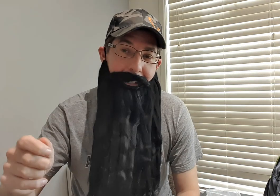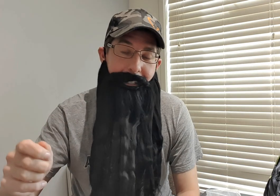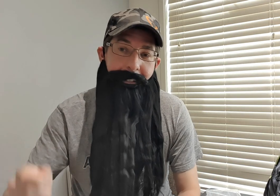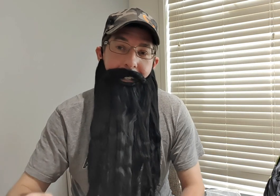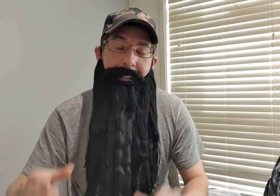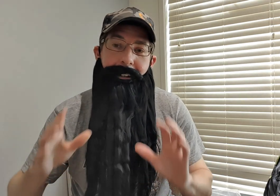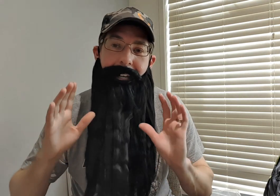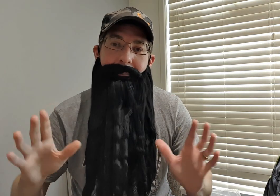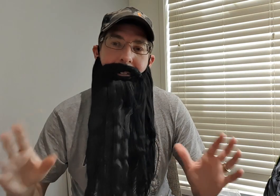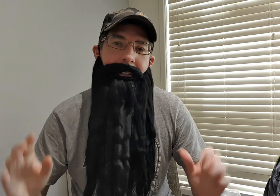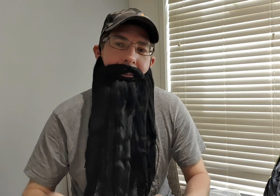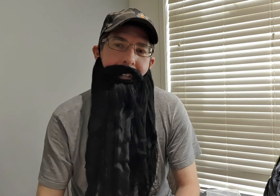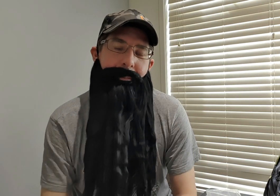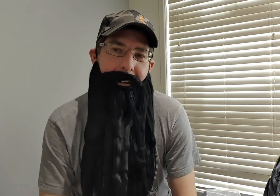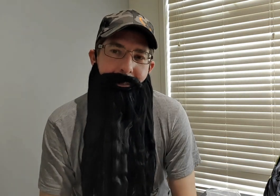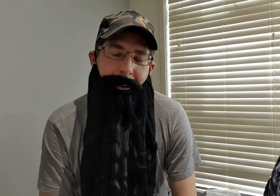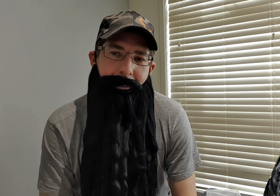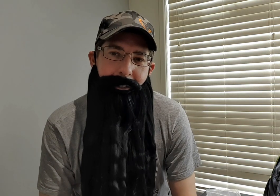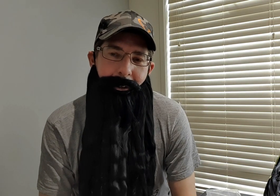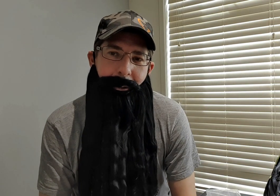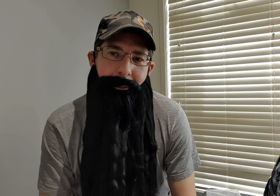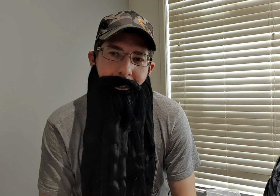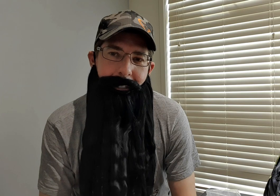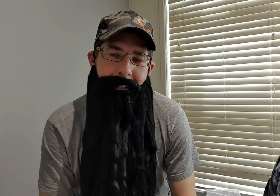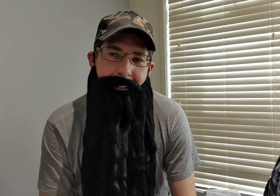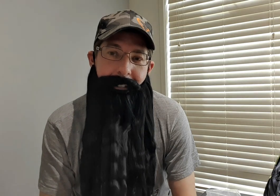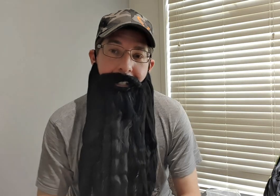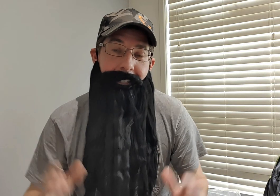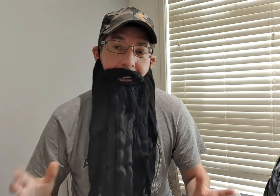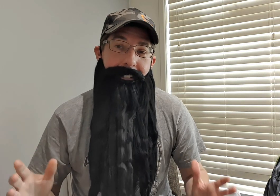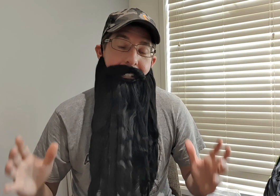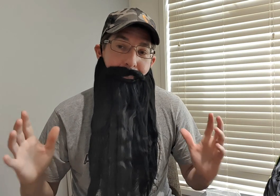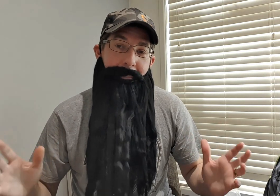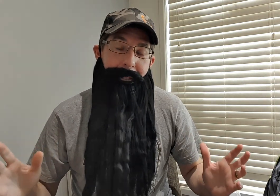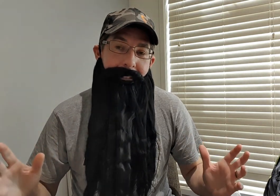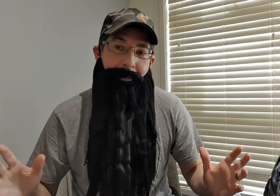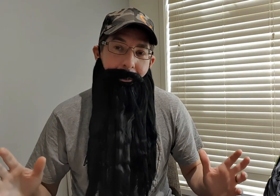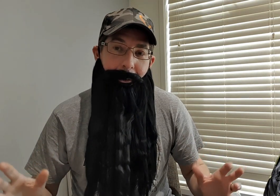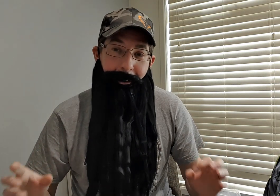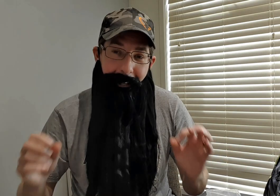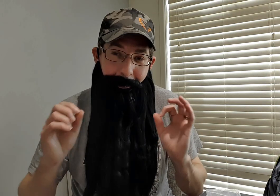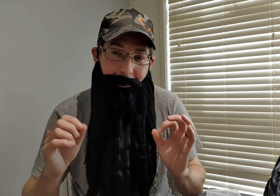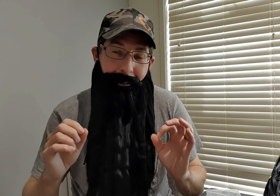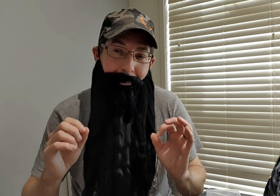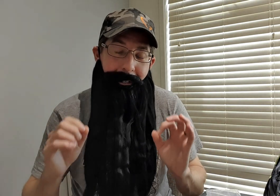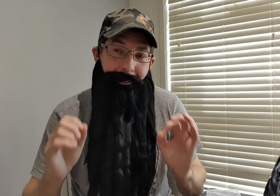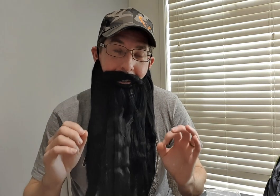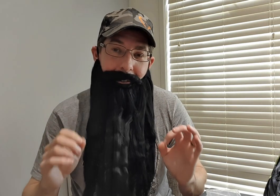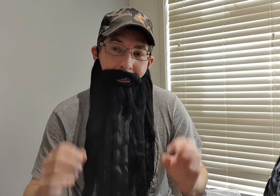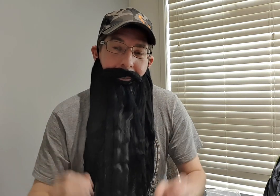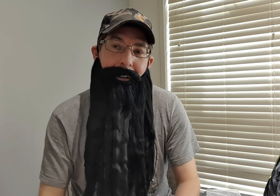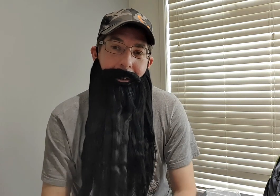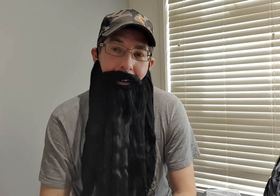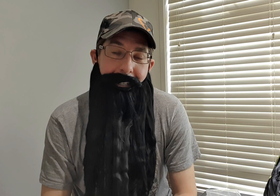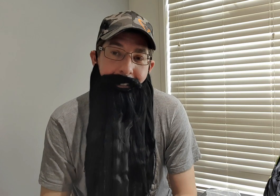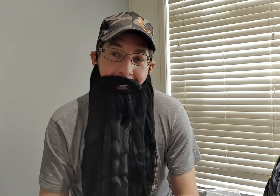start flicking and I absolutely maximize my fishing opportunities. Guys, it's been pretty tough for all. It looks like we're not